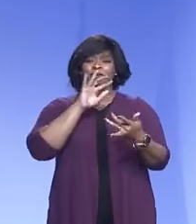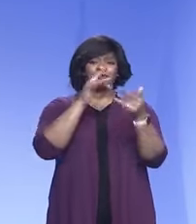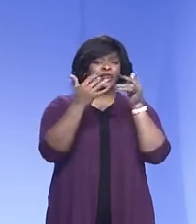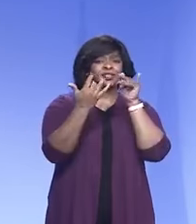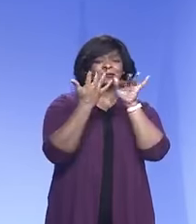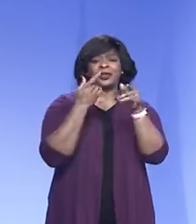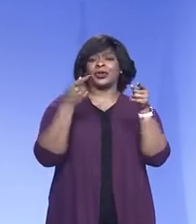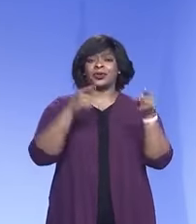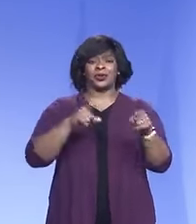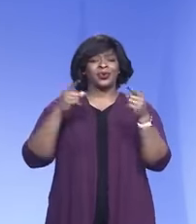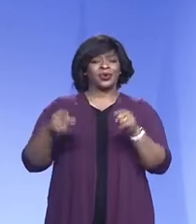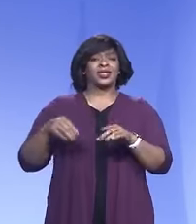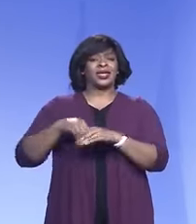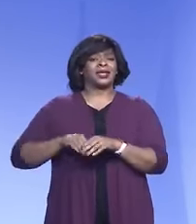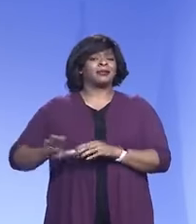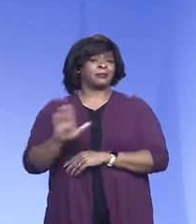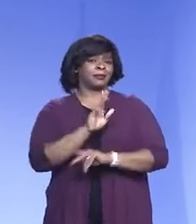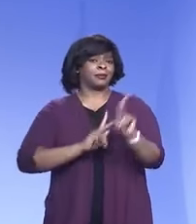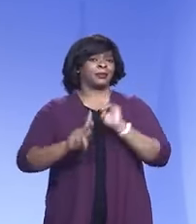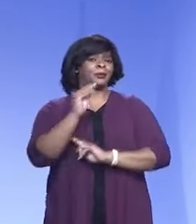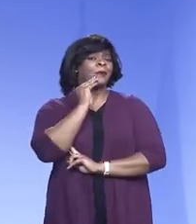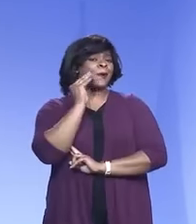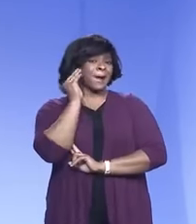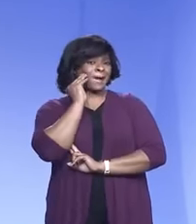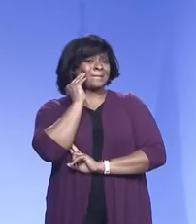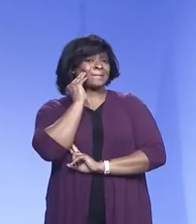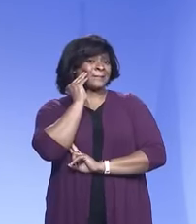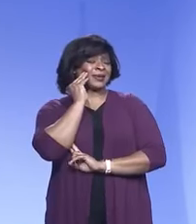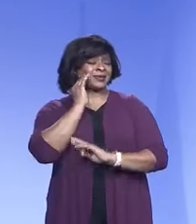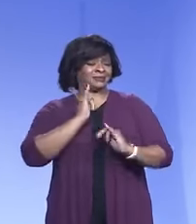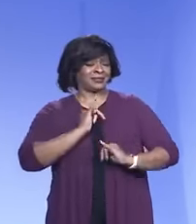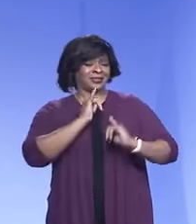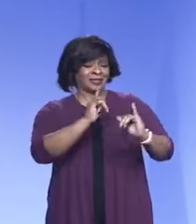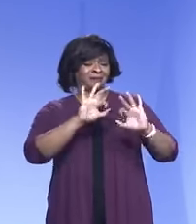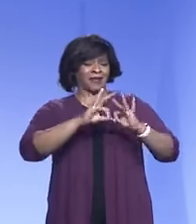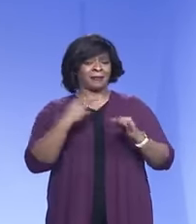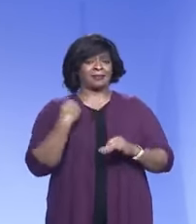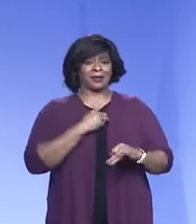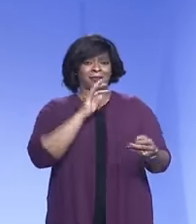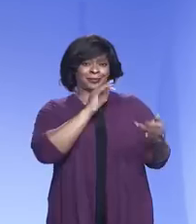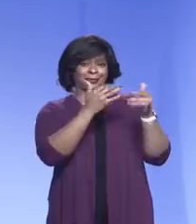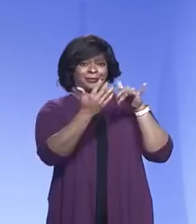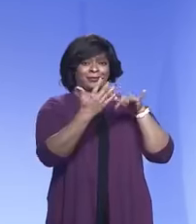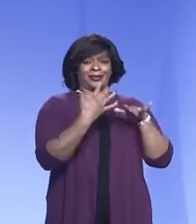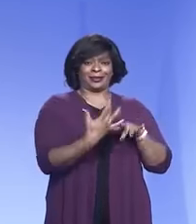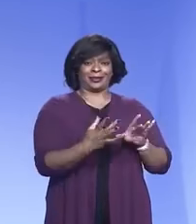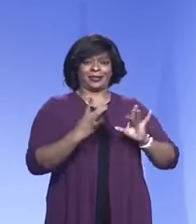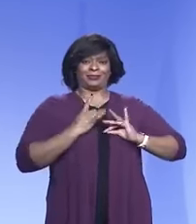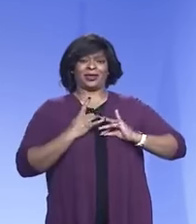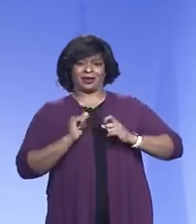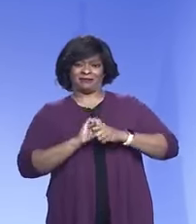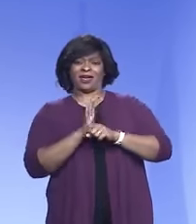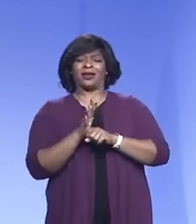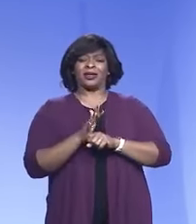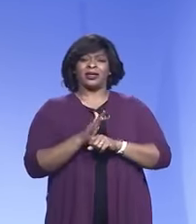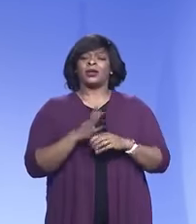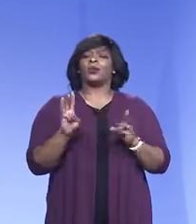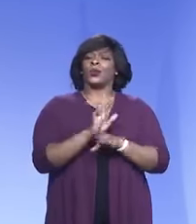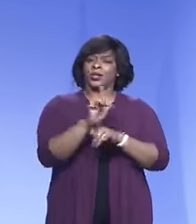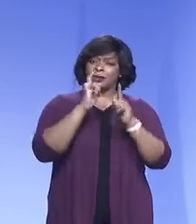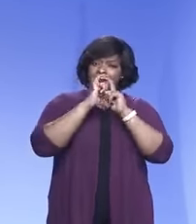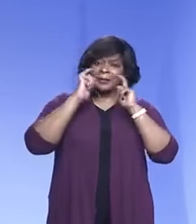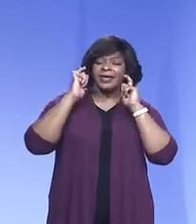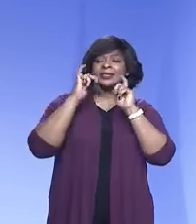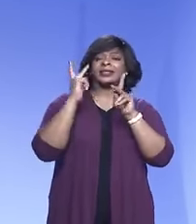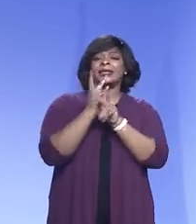is occurring within the homes, among family members gathering. And so we ask, wear your mask, keep